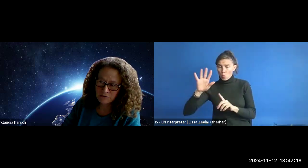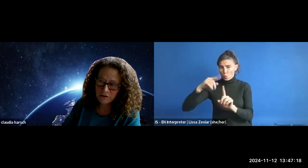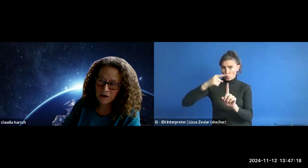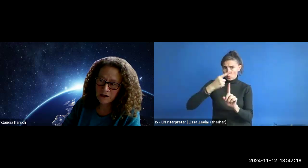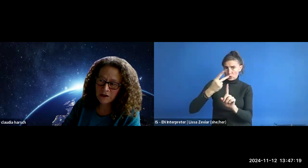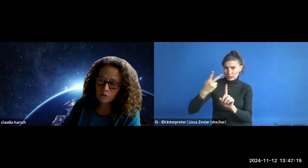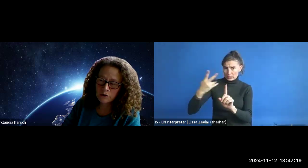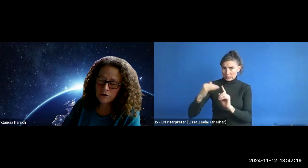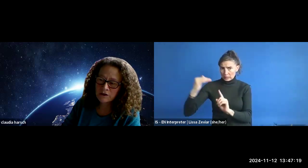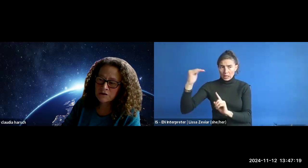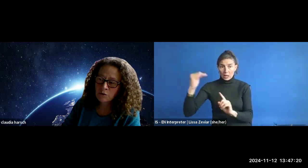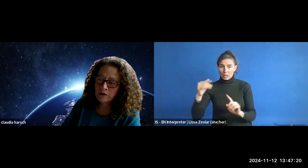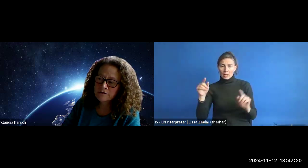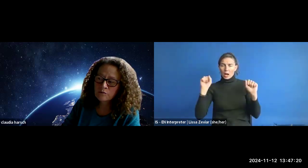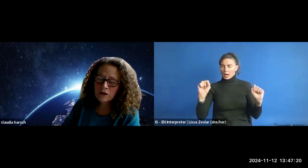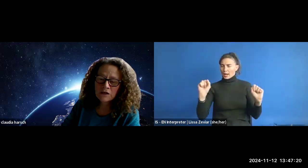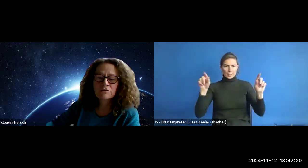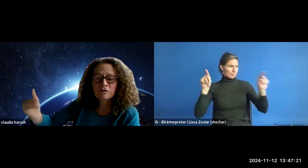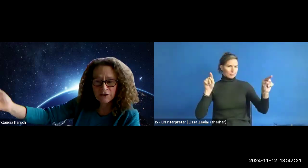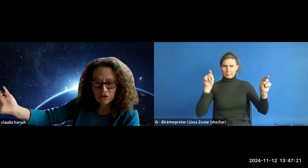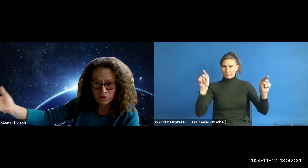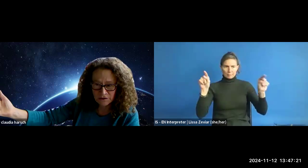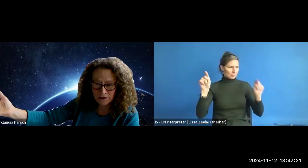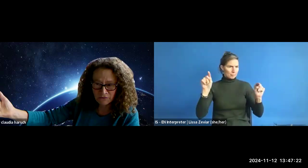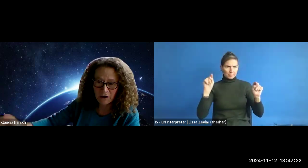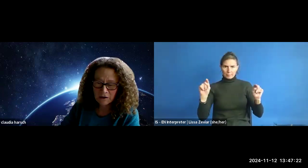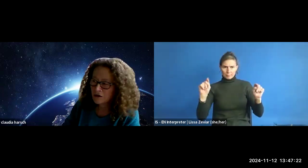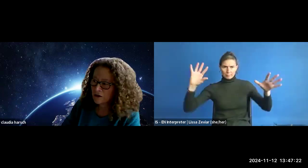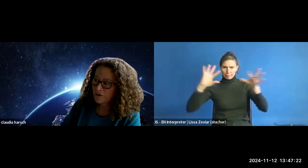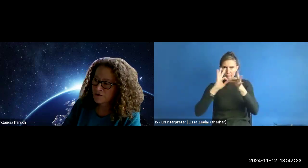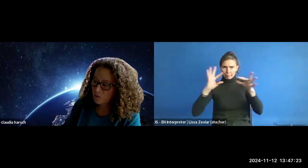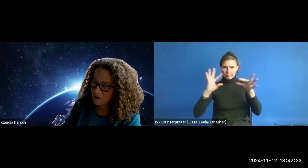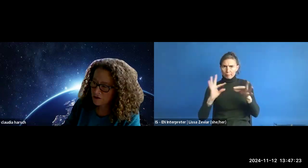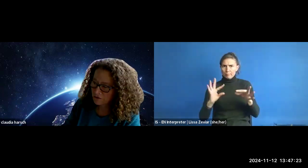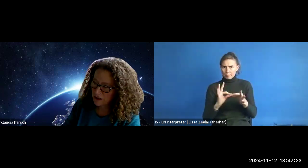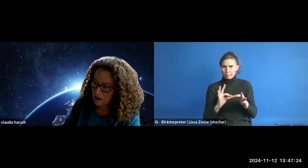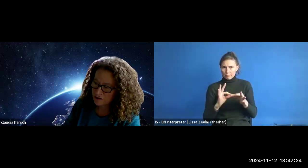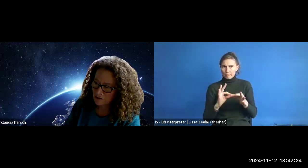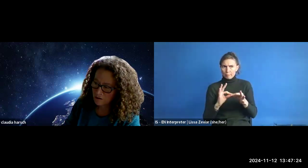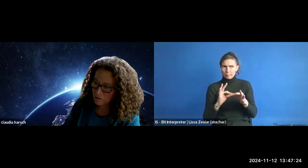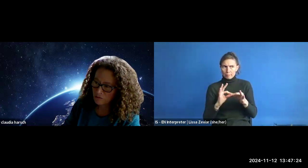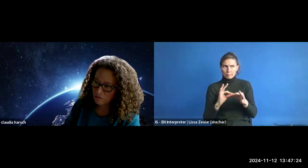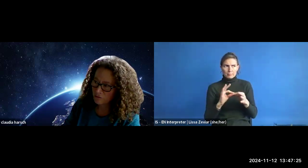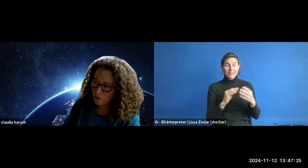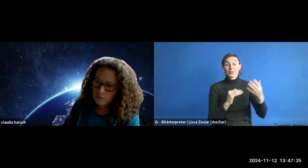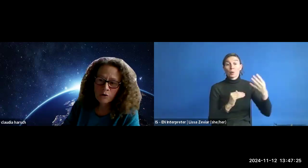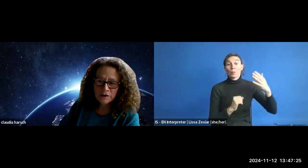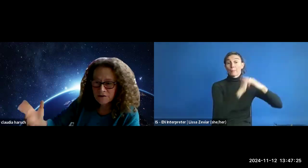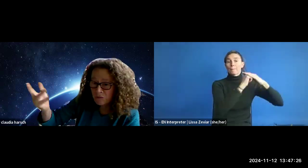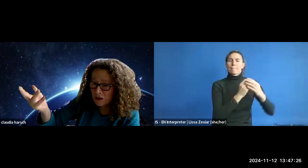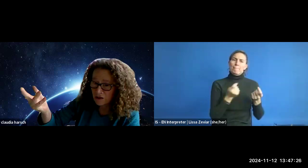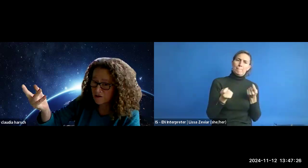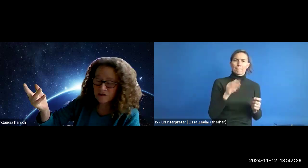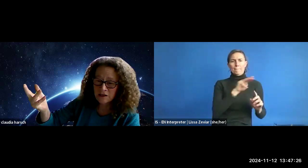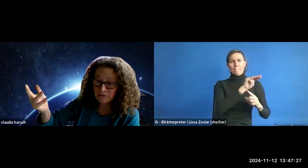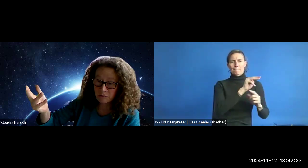from the CFR and what do these points mean in relation to the CFR. Does a mastery at 4